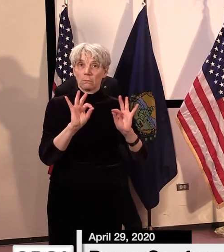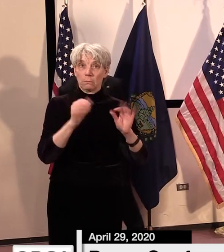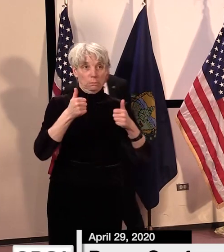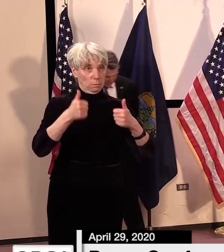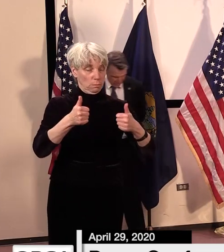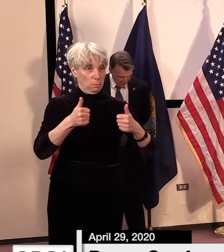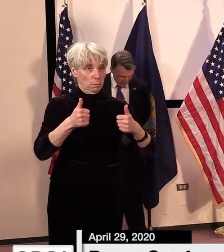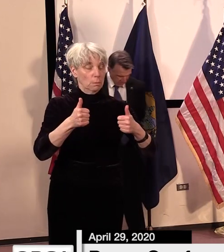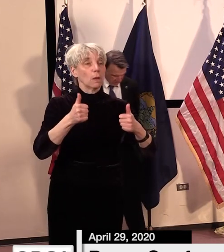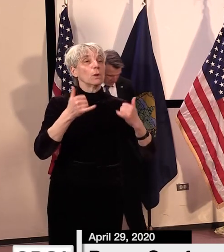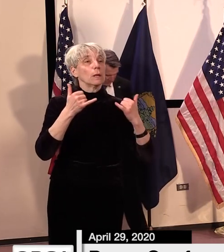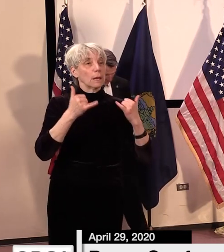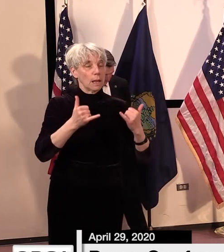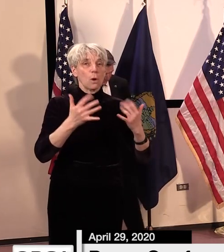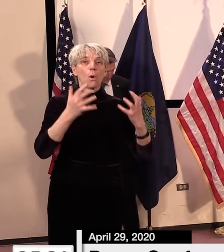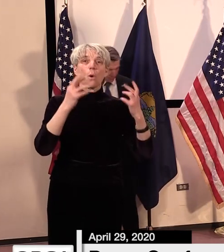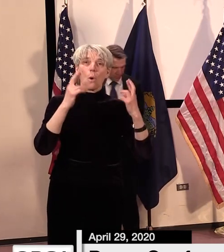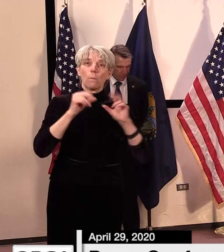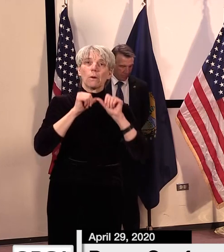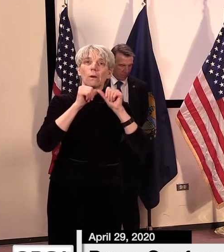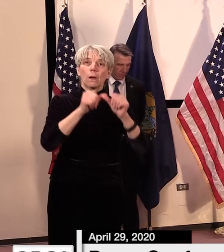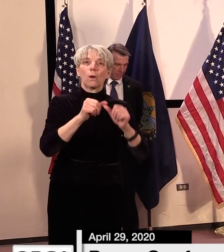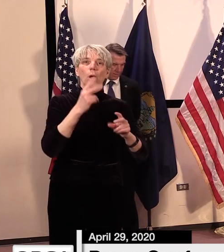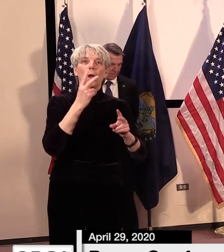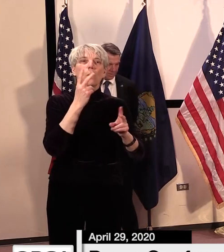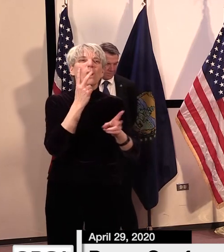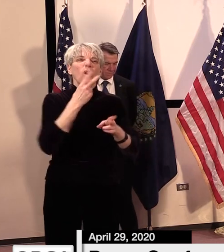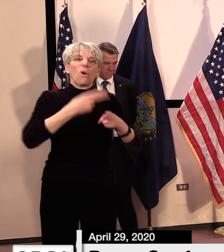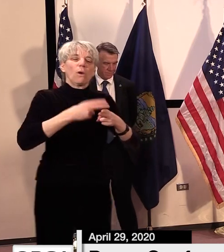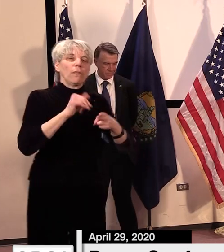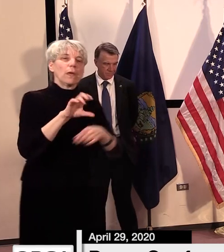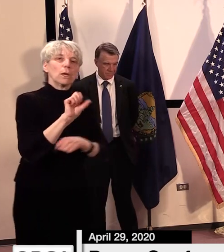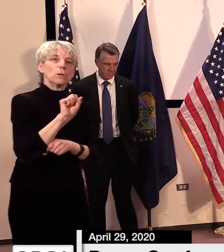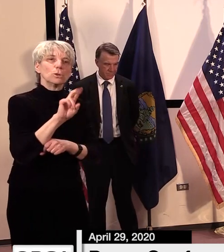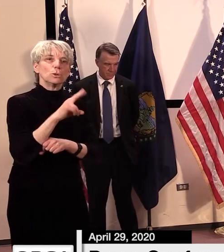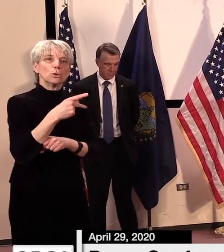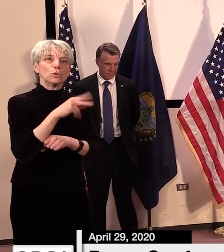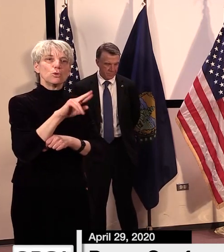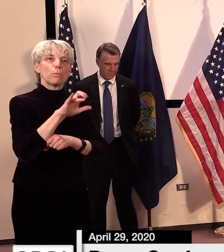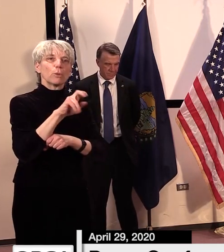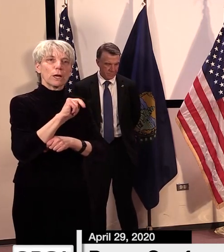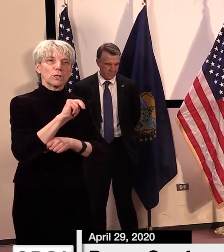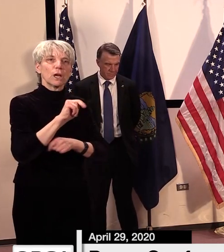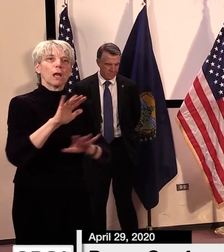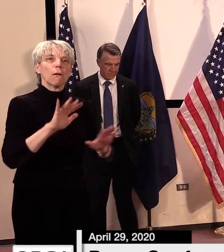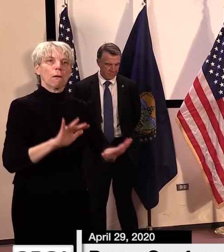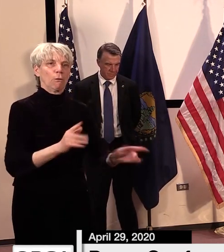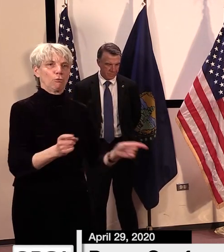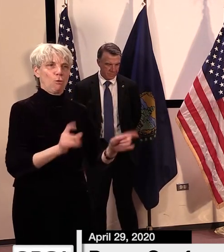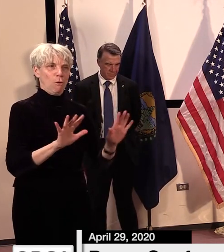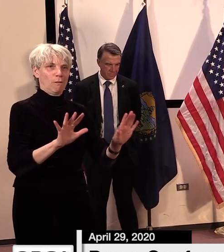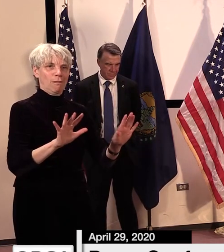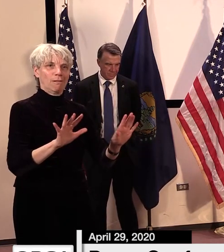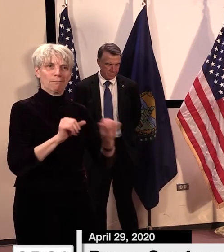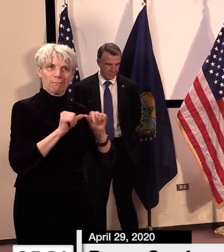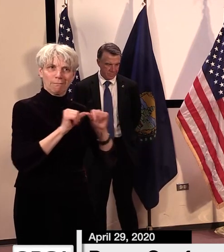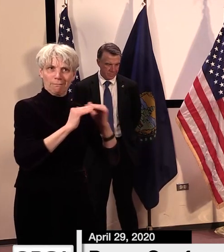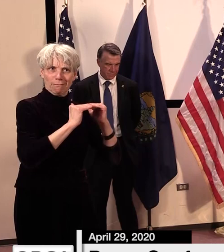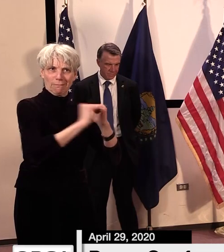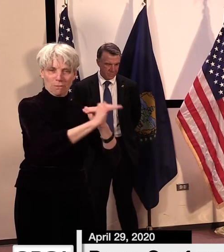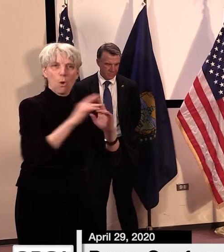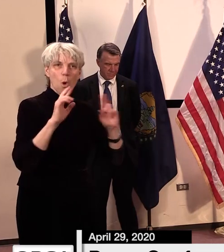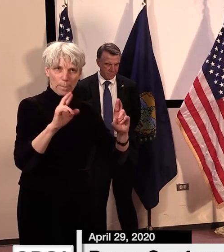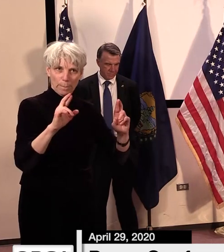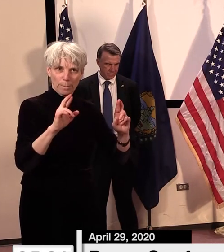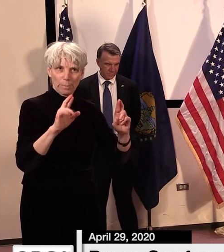we'll call this period of suppression of virus. Another part of the strategy is, though, still